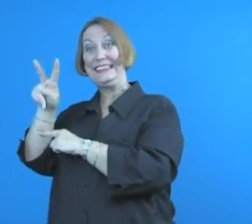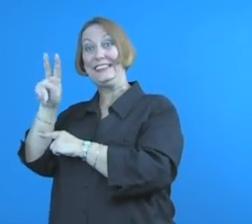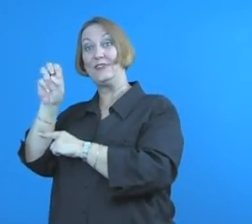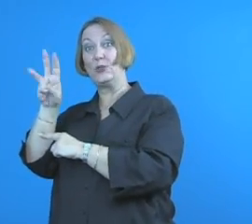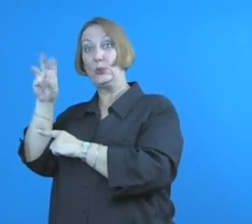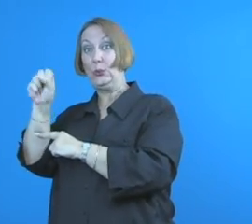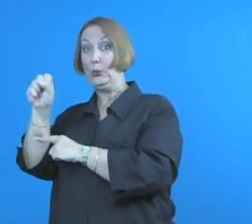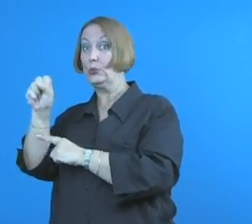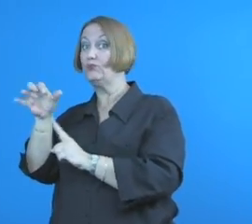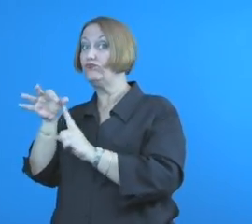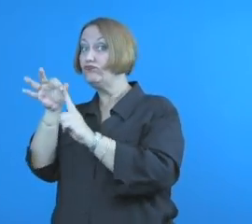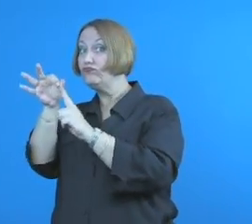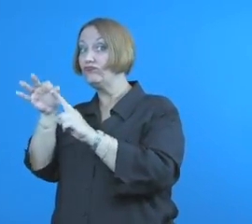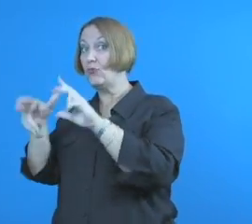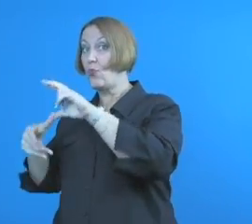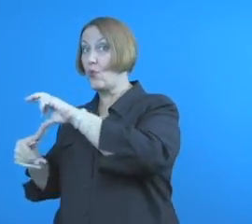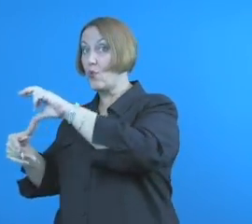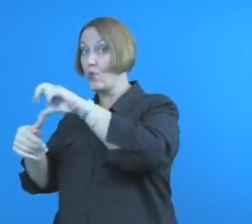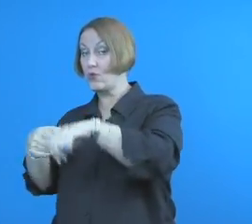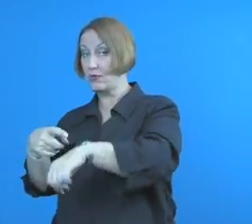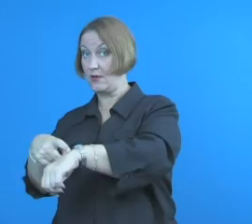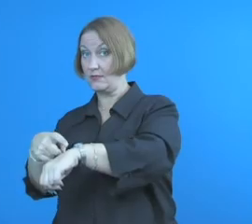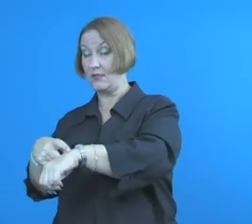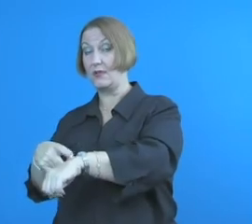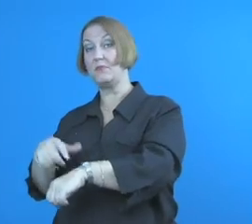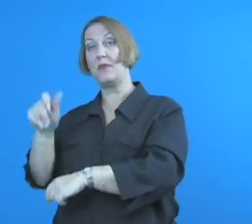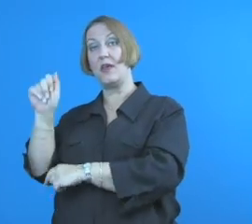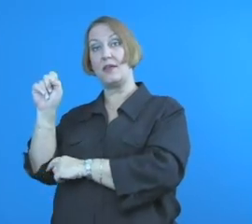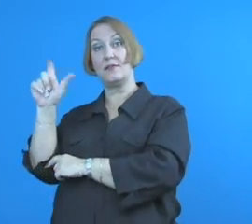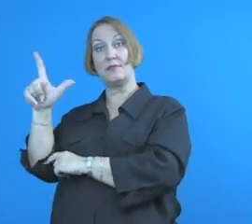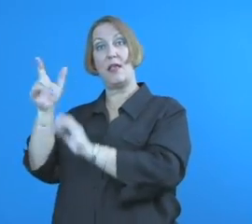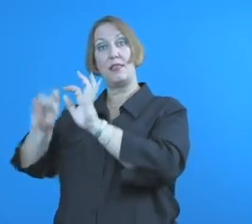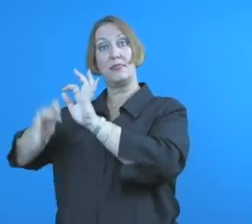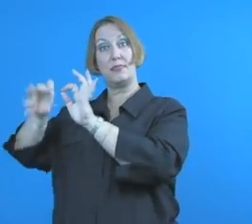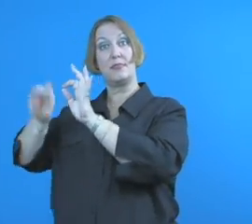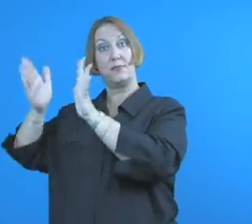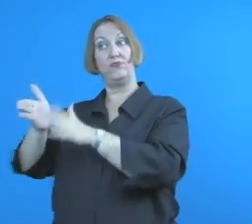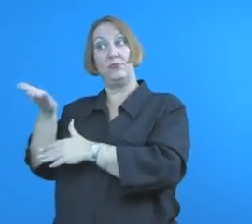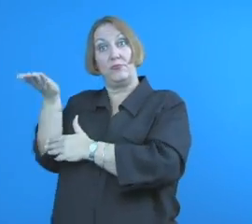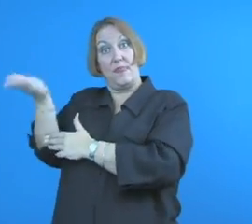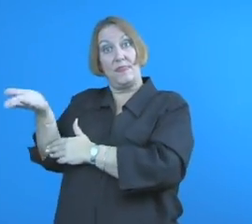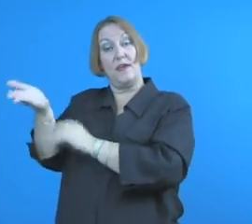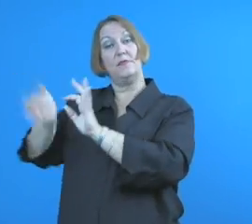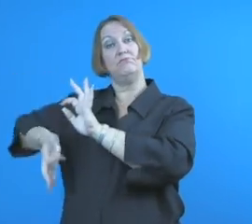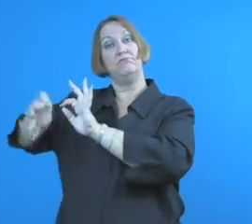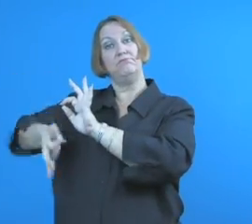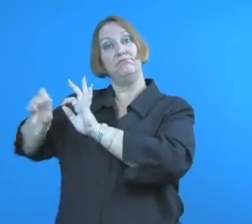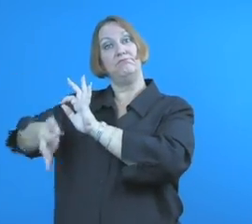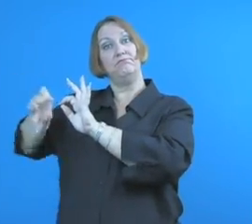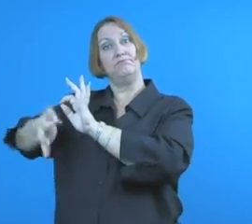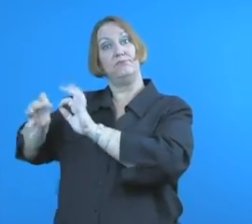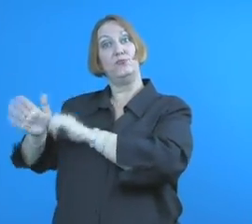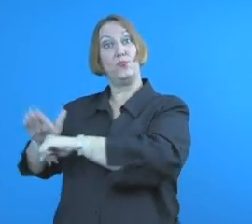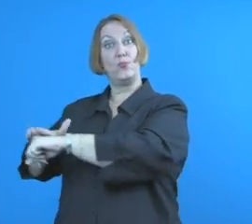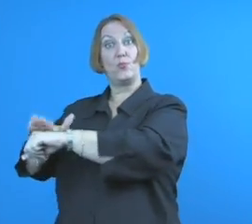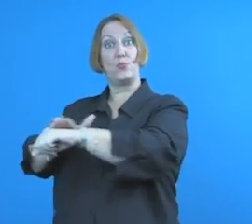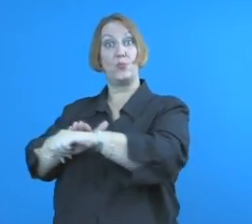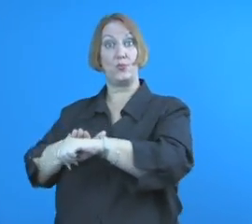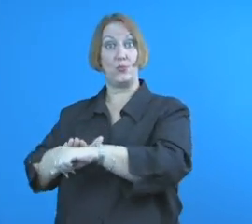during hurricane season, an ASL interpreter is provided to sign the warnings that are being issued. Other